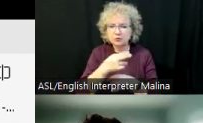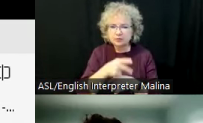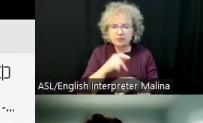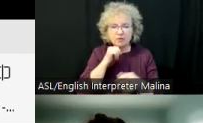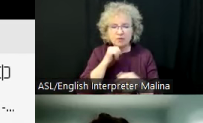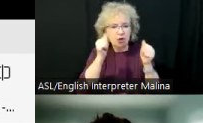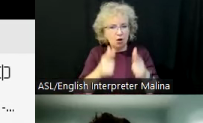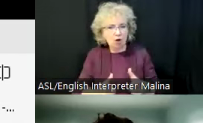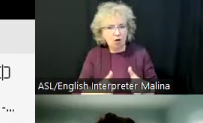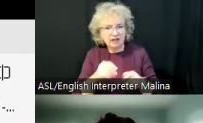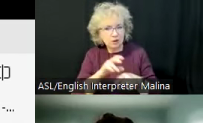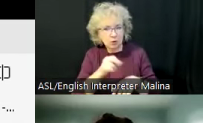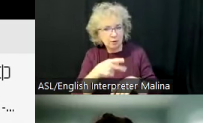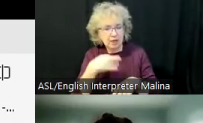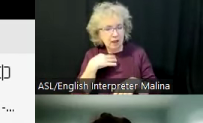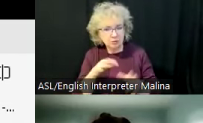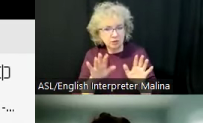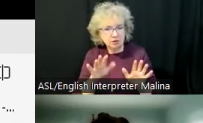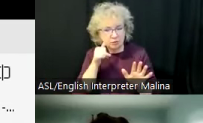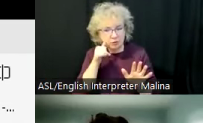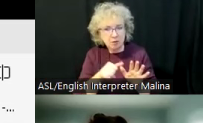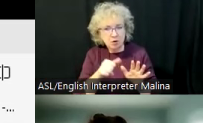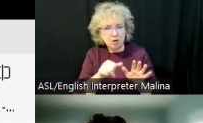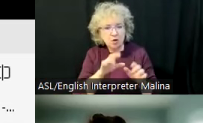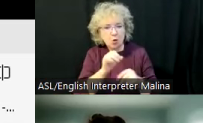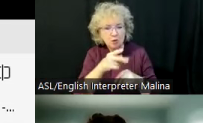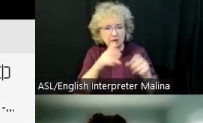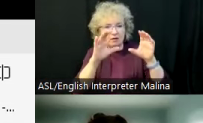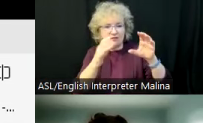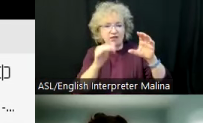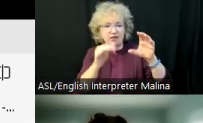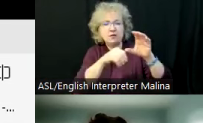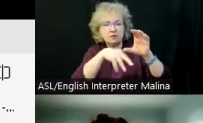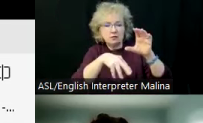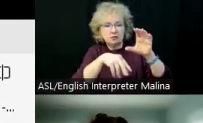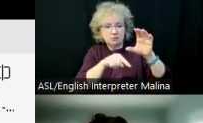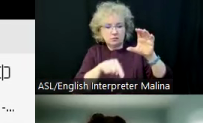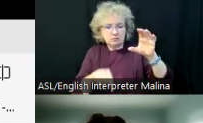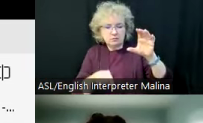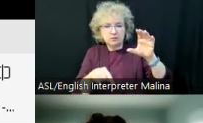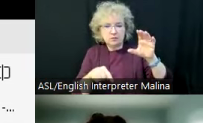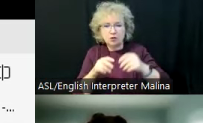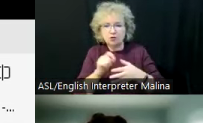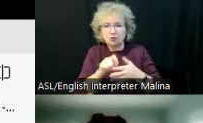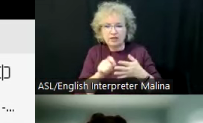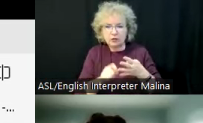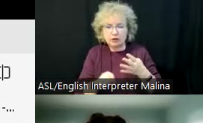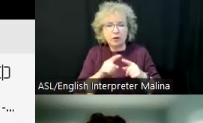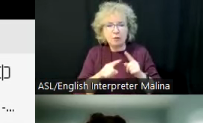be eligible. You know, we went through that eligibility criteria, but it's for all OHP members.